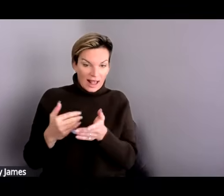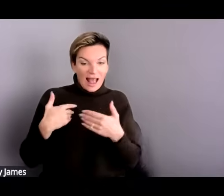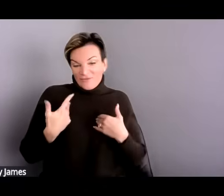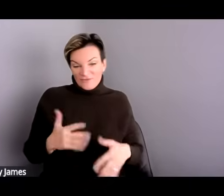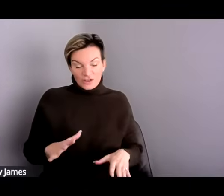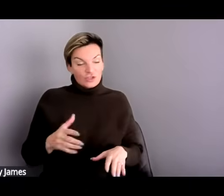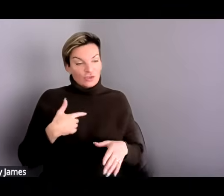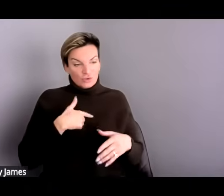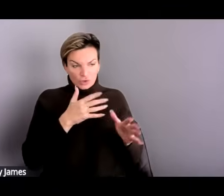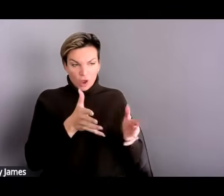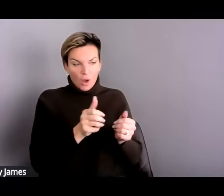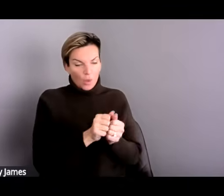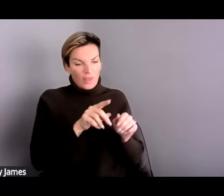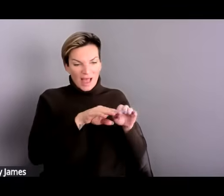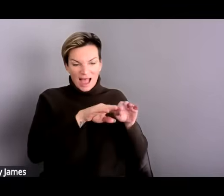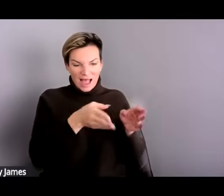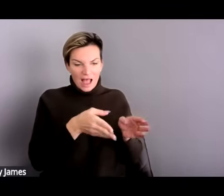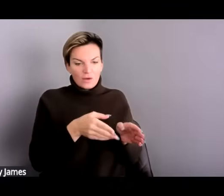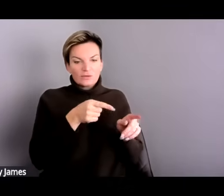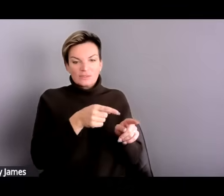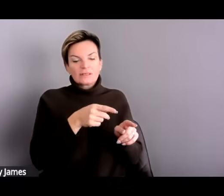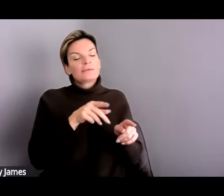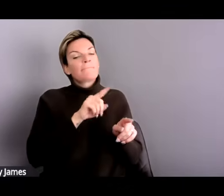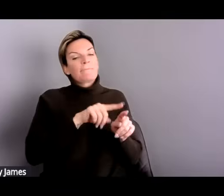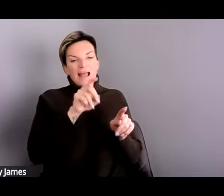would require something as well in the Senate.